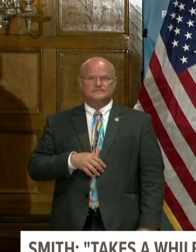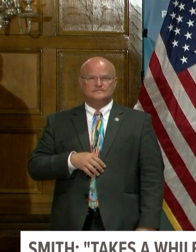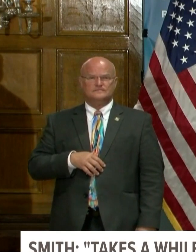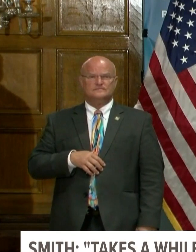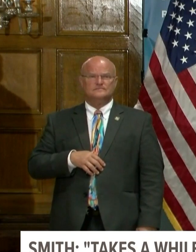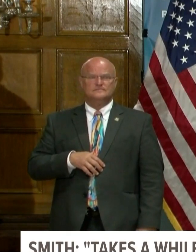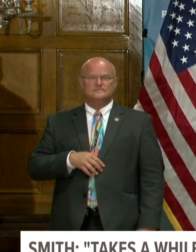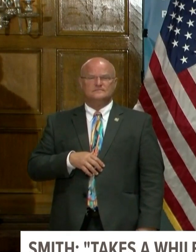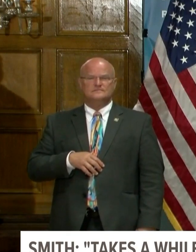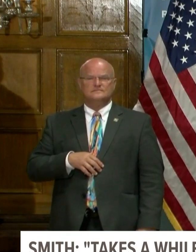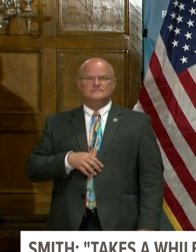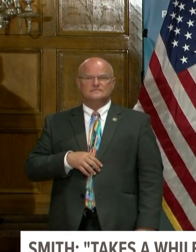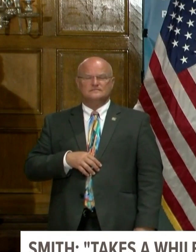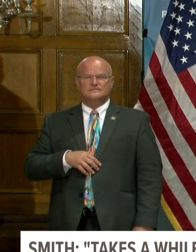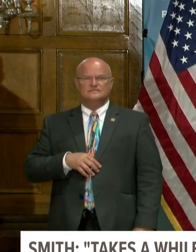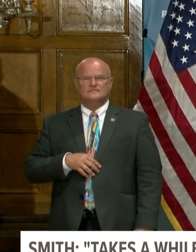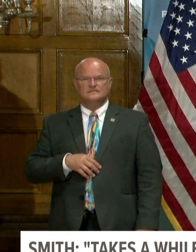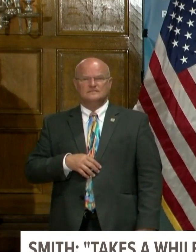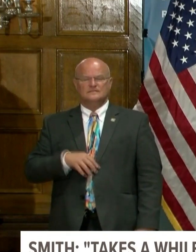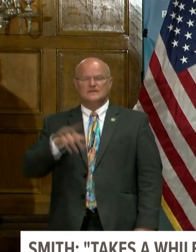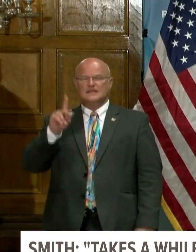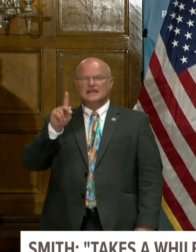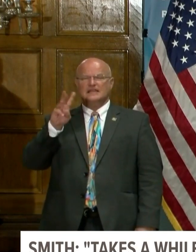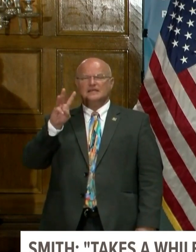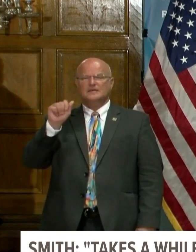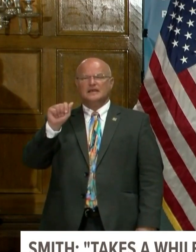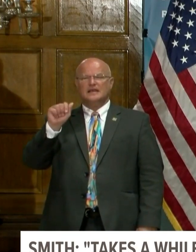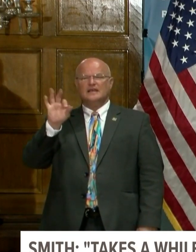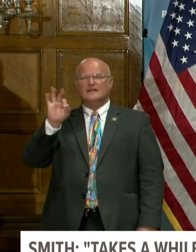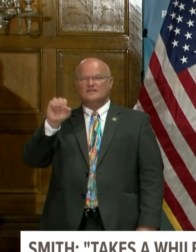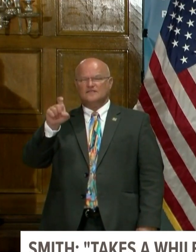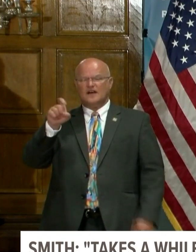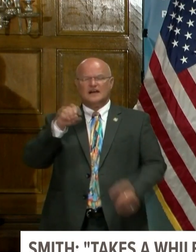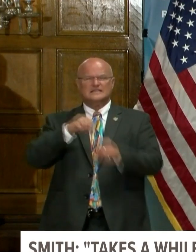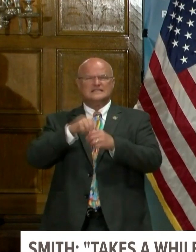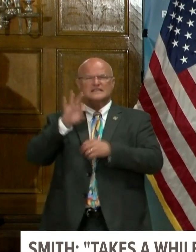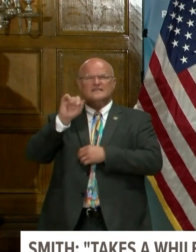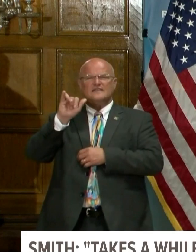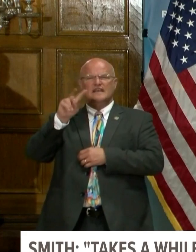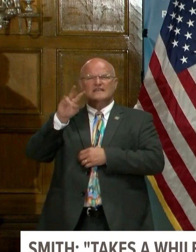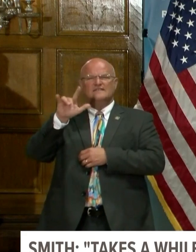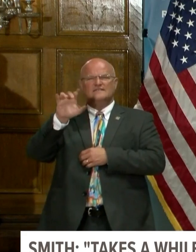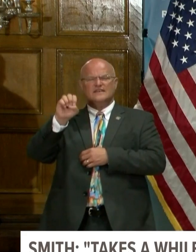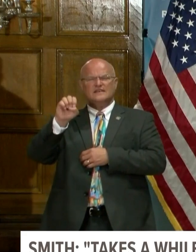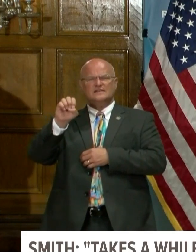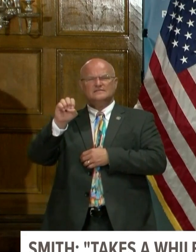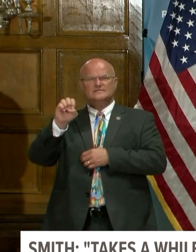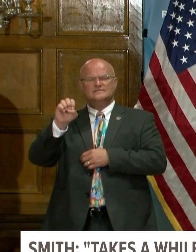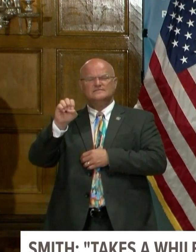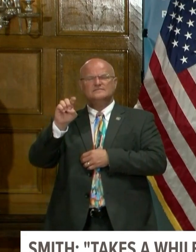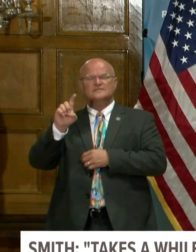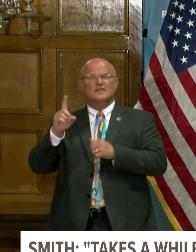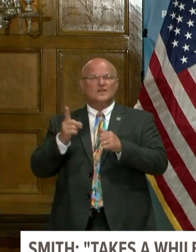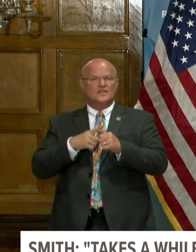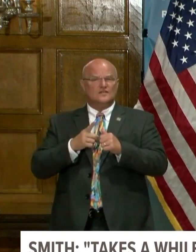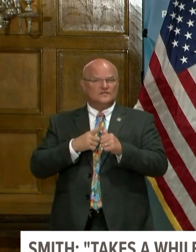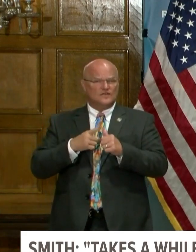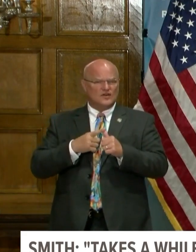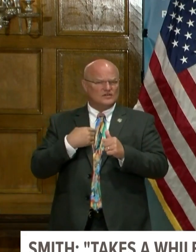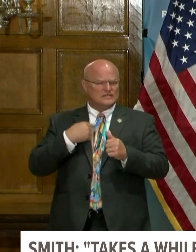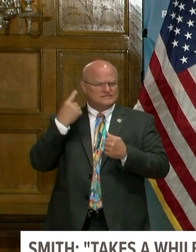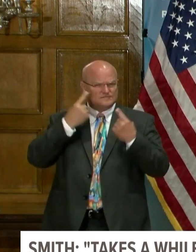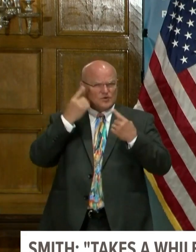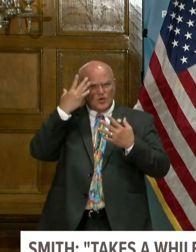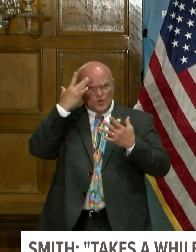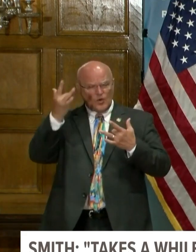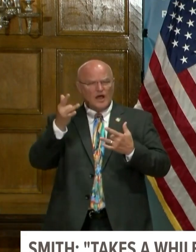Yes, Governor. This is Chelsea Helms with KNWA Fox 24 in Fayetteville. I have 2 questions for you, if you would. The first being, I'm wondering